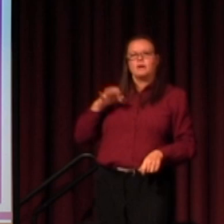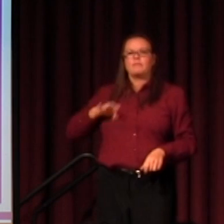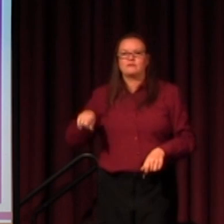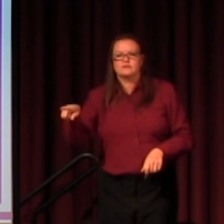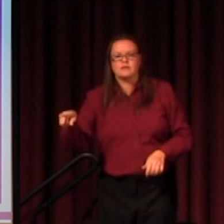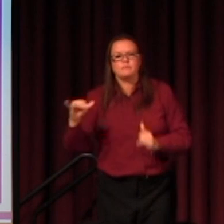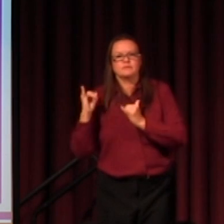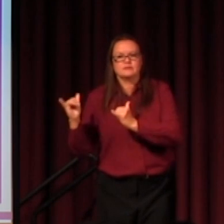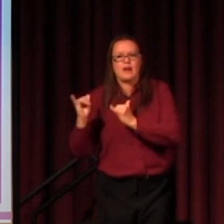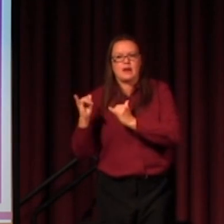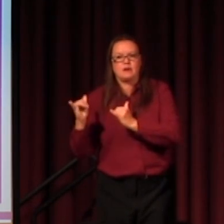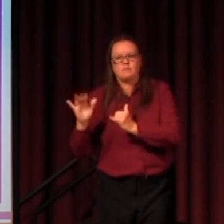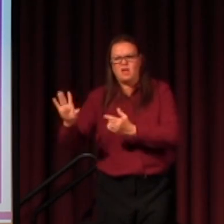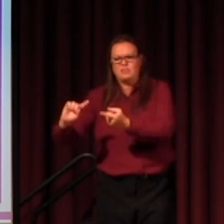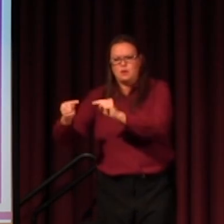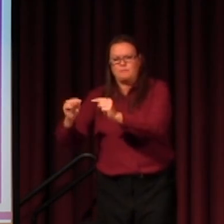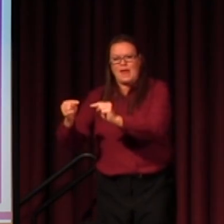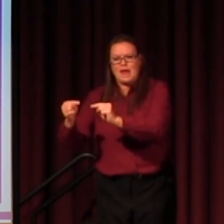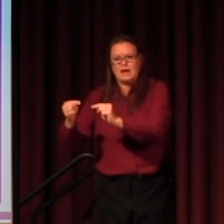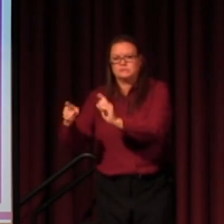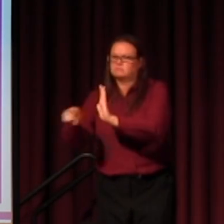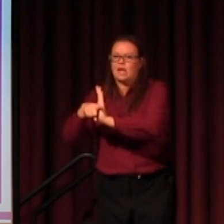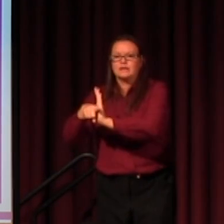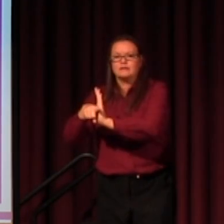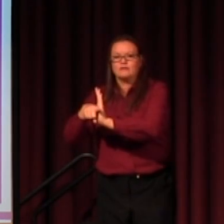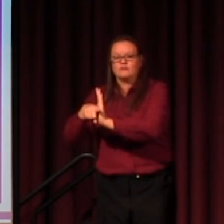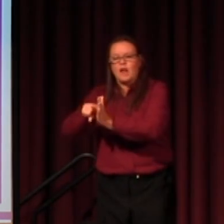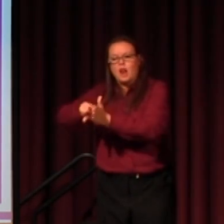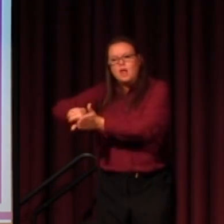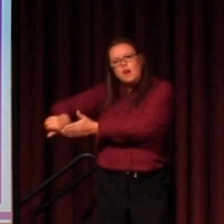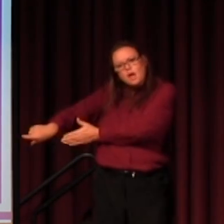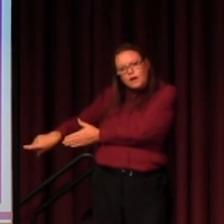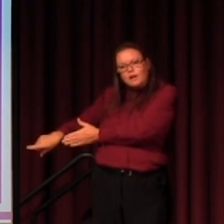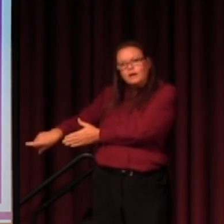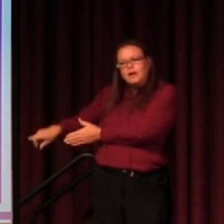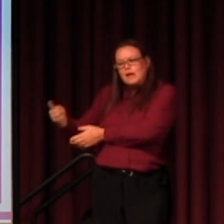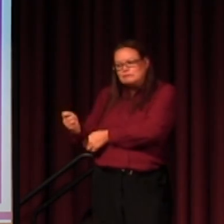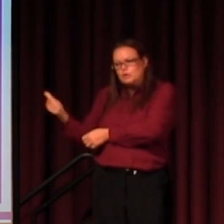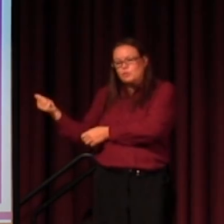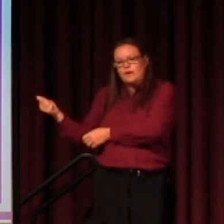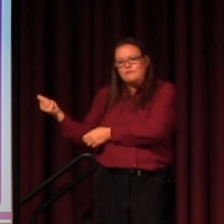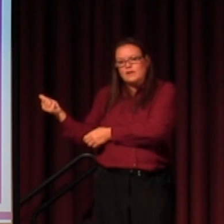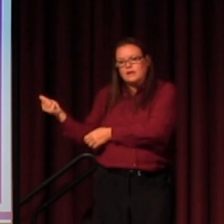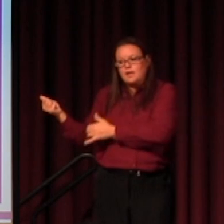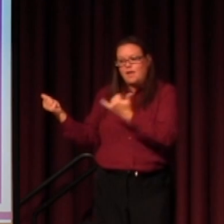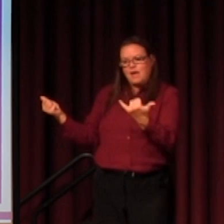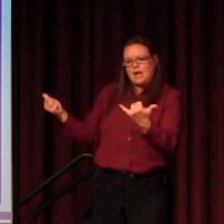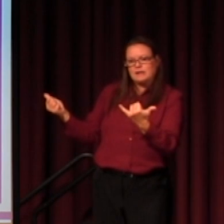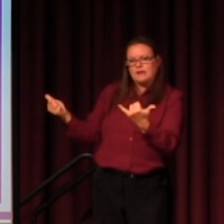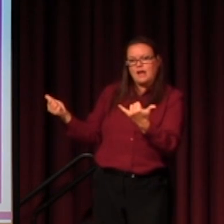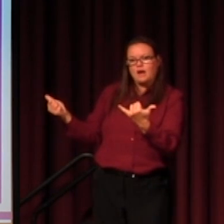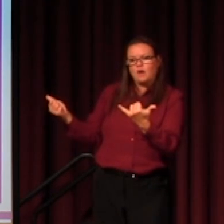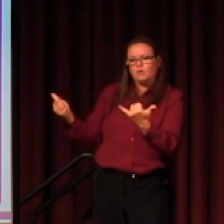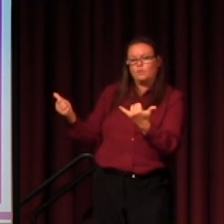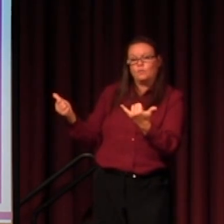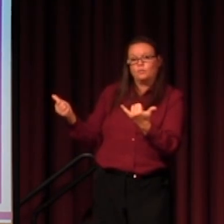Because that's my value. If I respond to somebody else according to their values, I'm living according to their